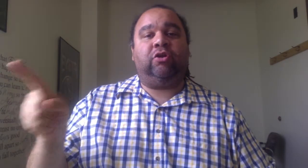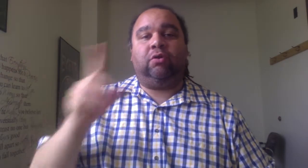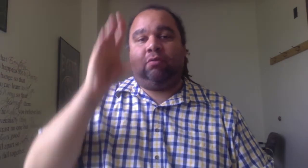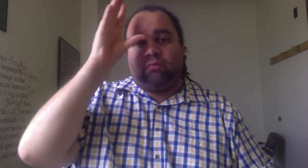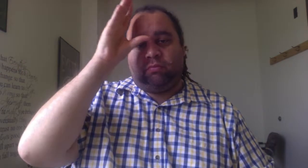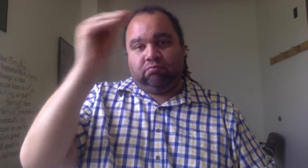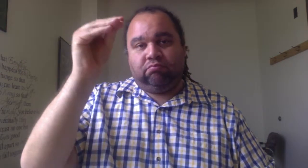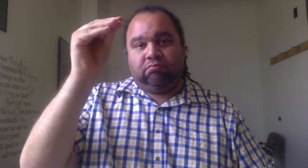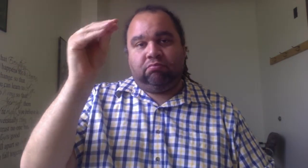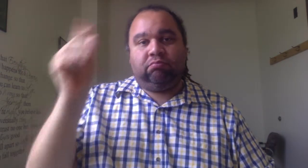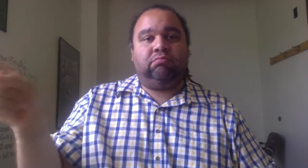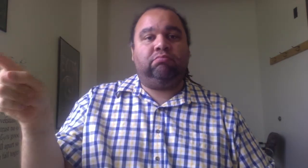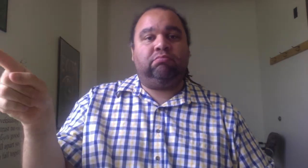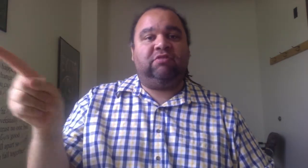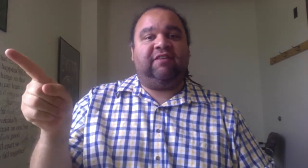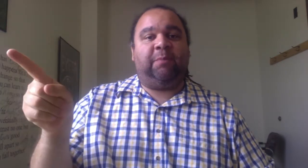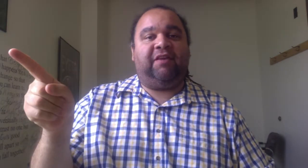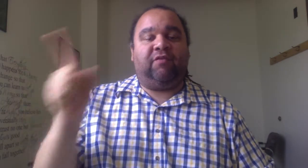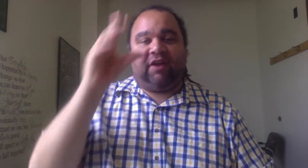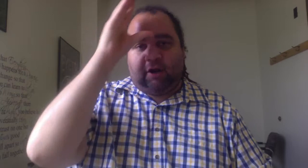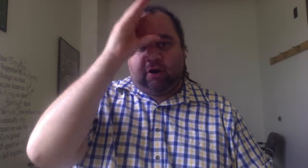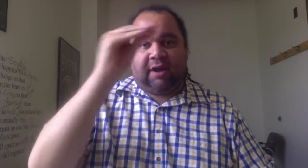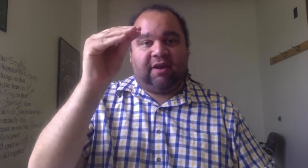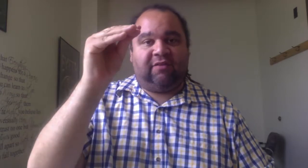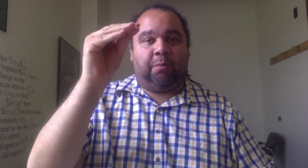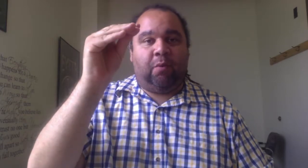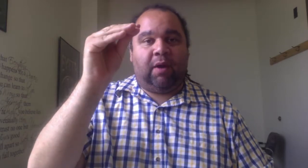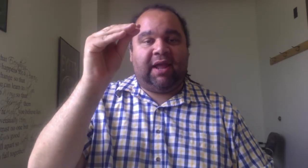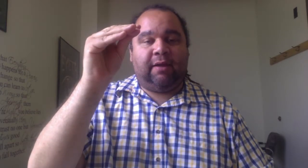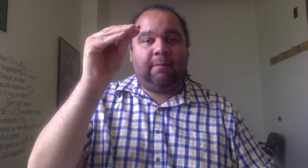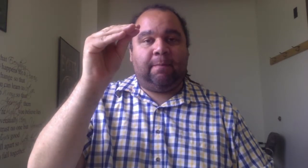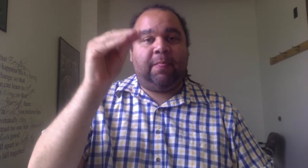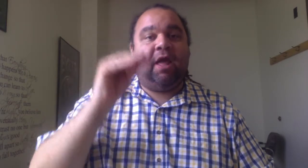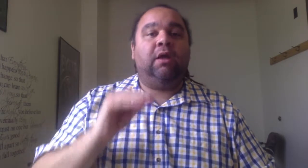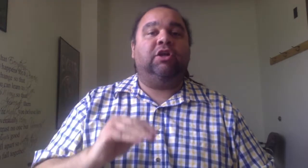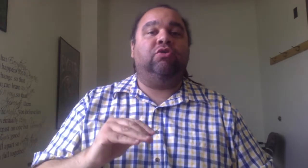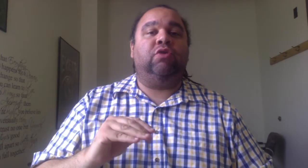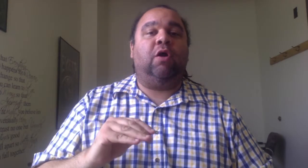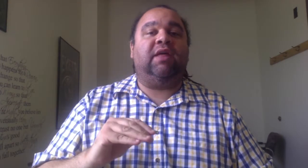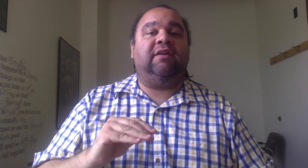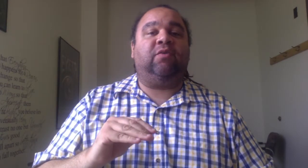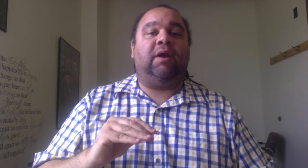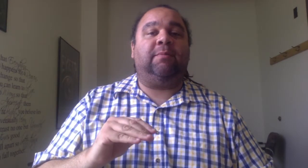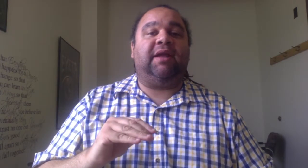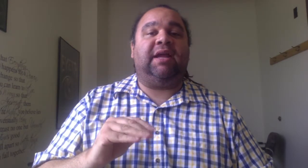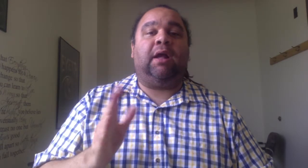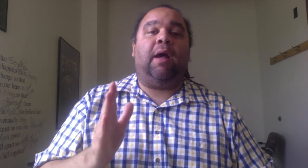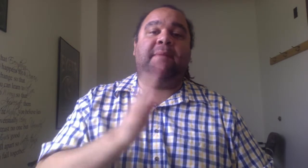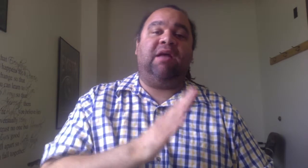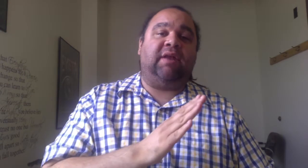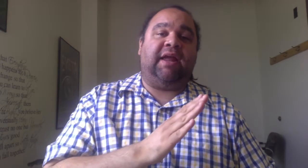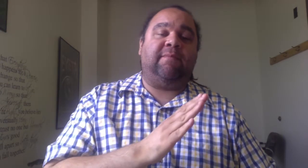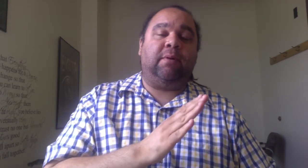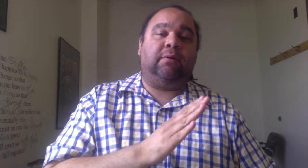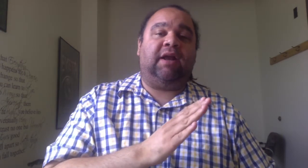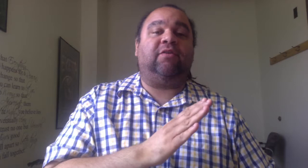to this space over here and does boy, you know that it's going to be a male name as